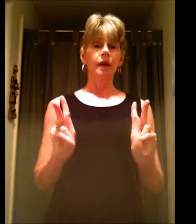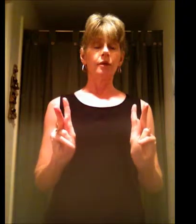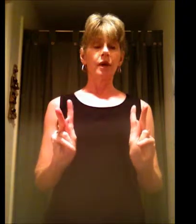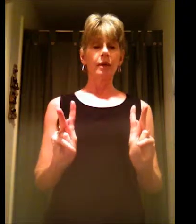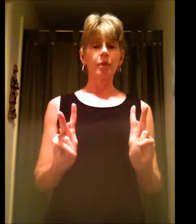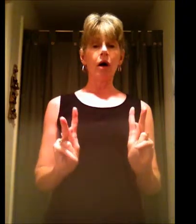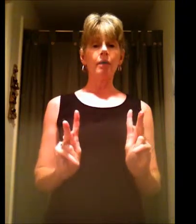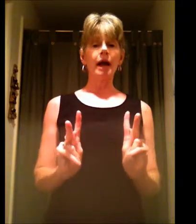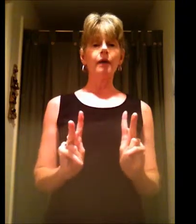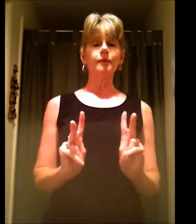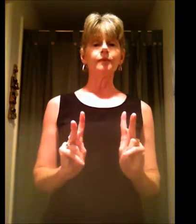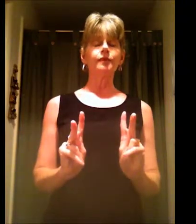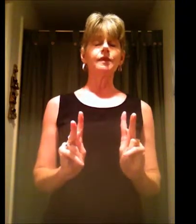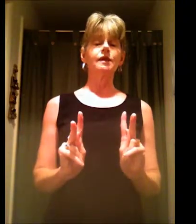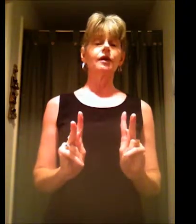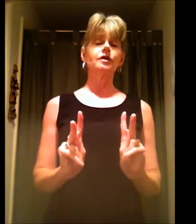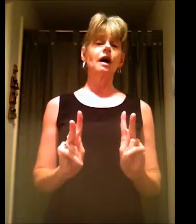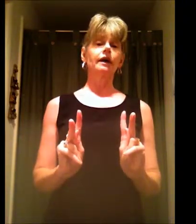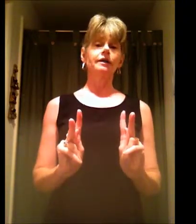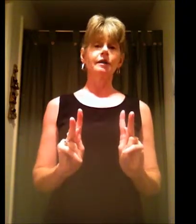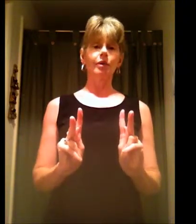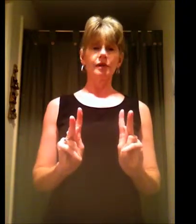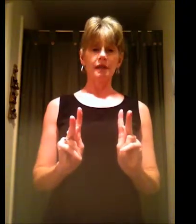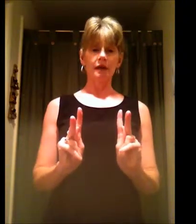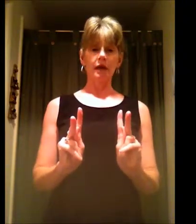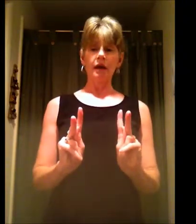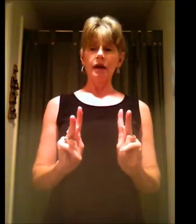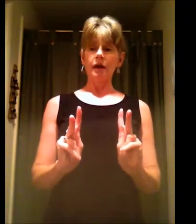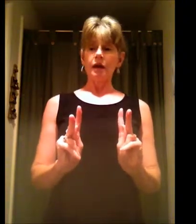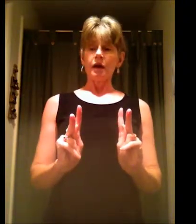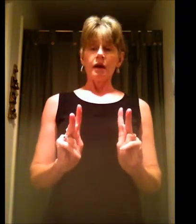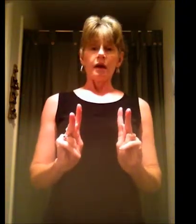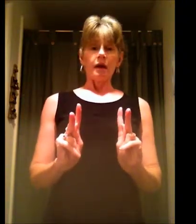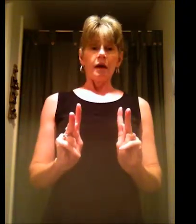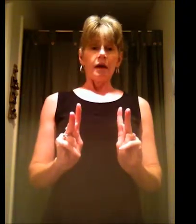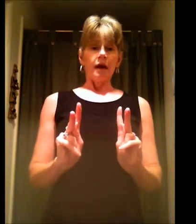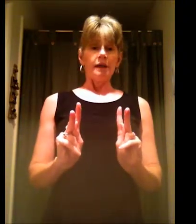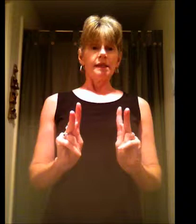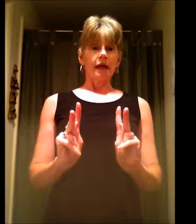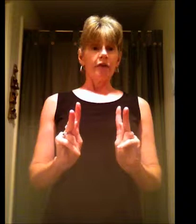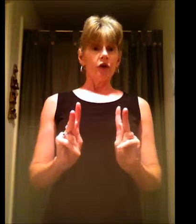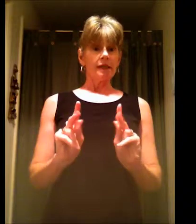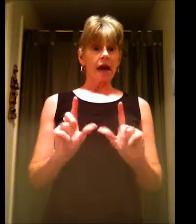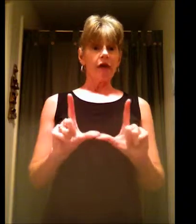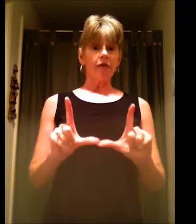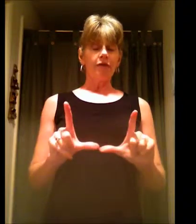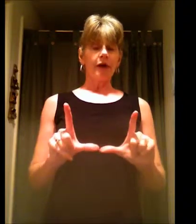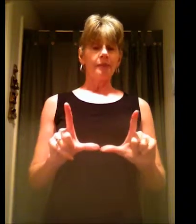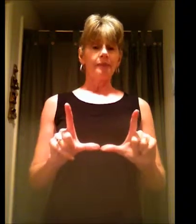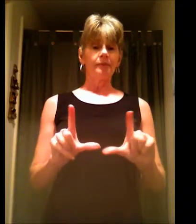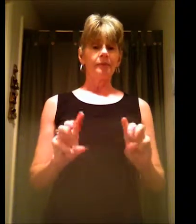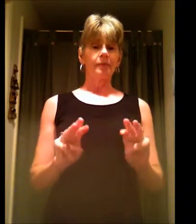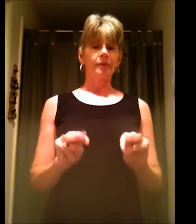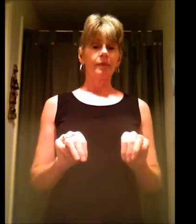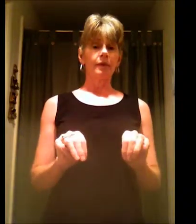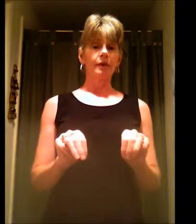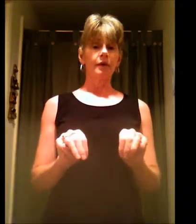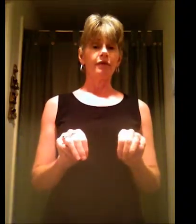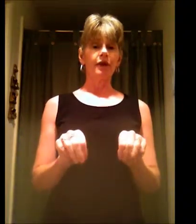You want to be palm out, so you're talking to the person instead of yourself. 3